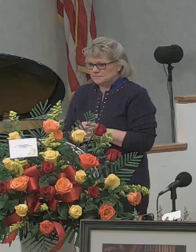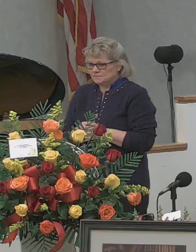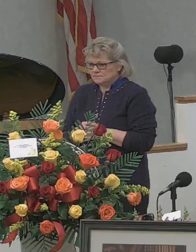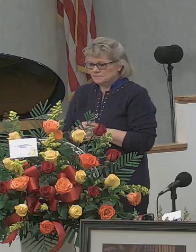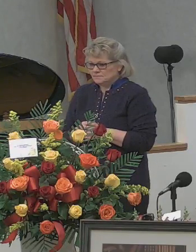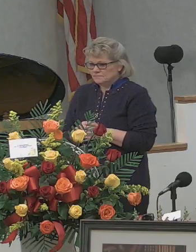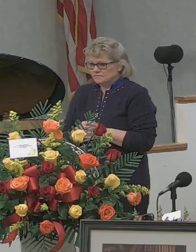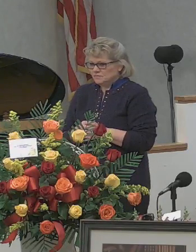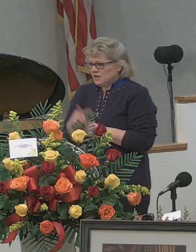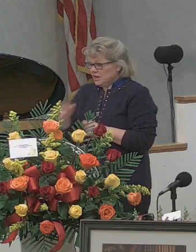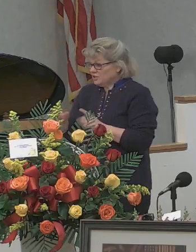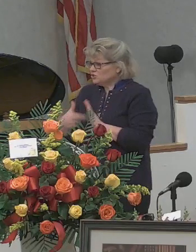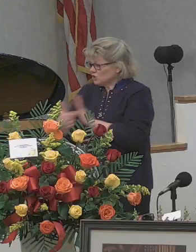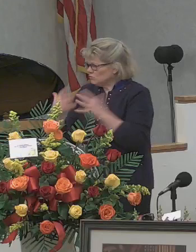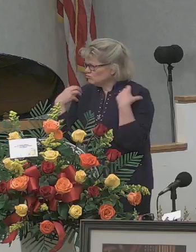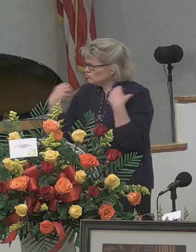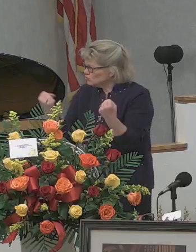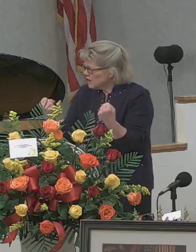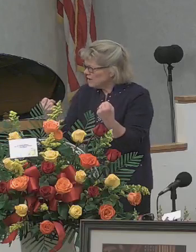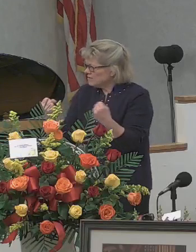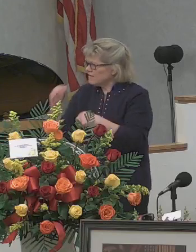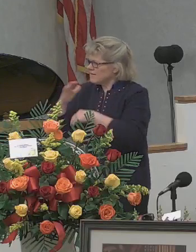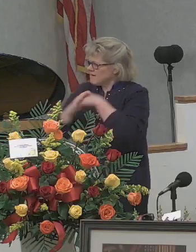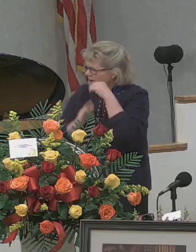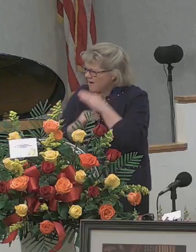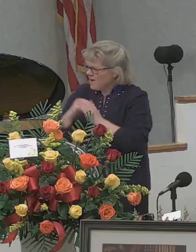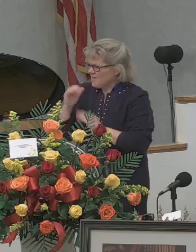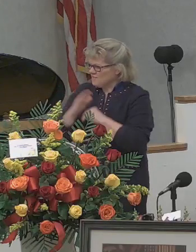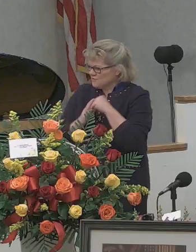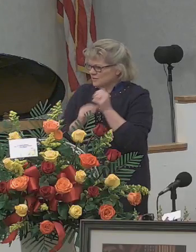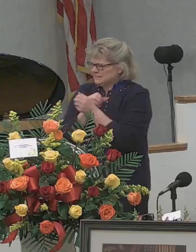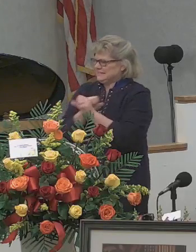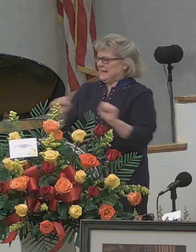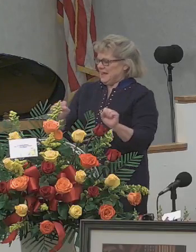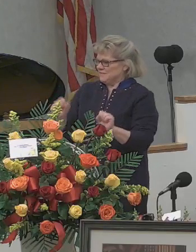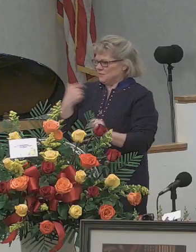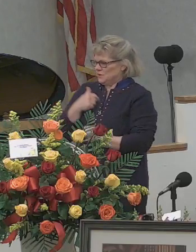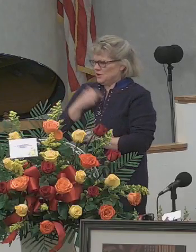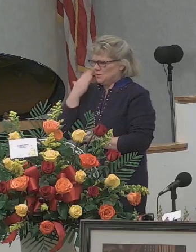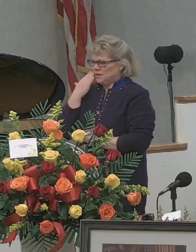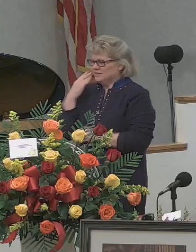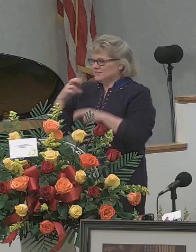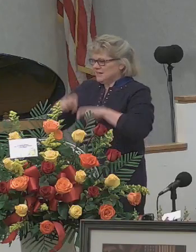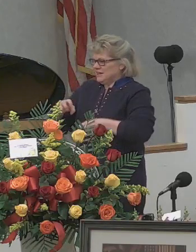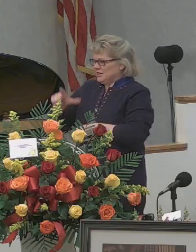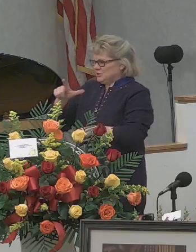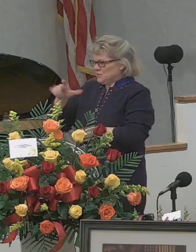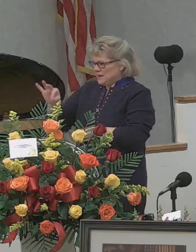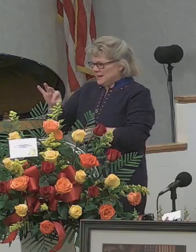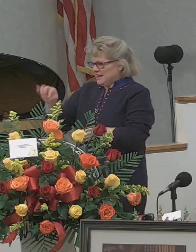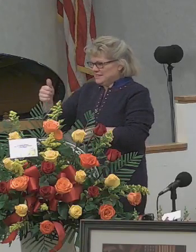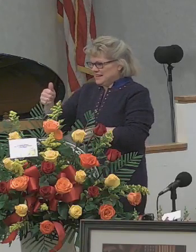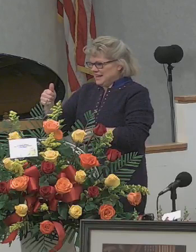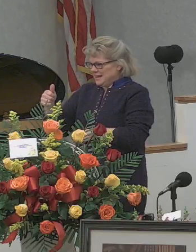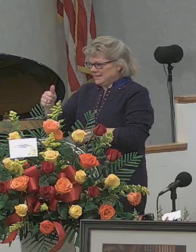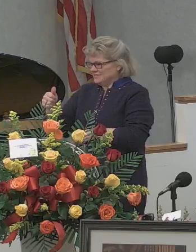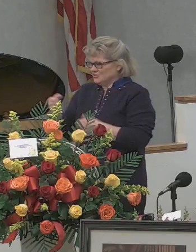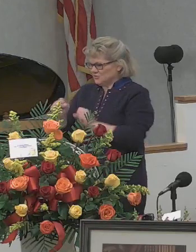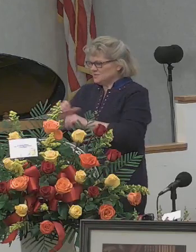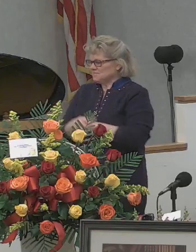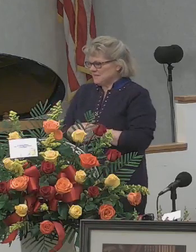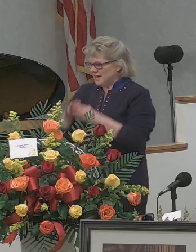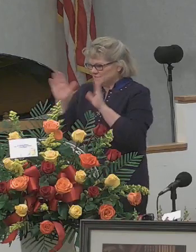He was a figure of strength and security and comfort that we knew we could always find sitting at 2910 Tuxedo Avenue,